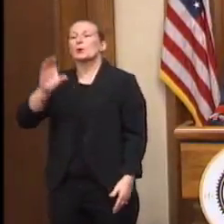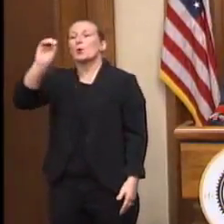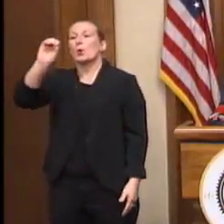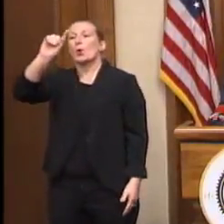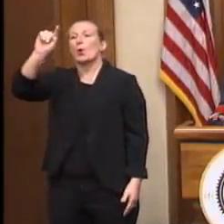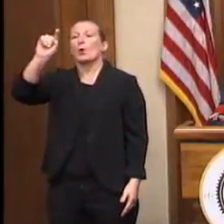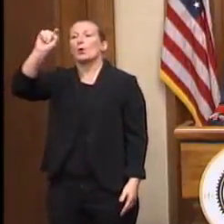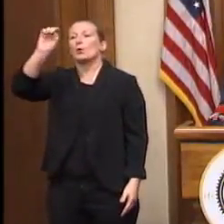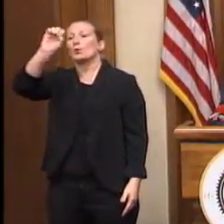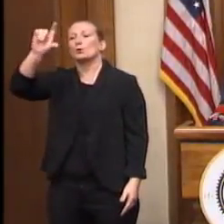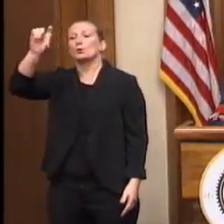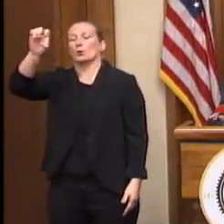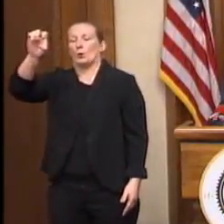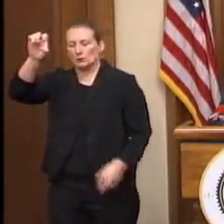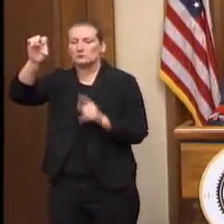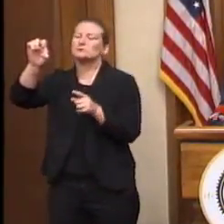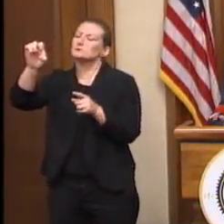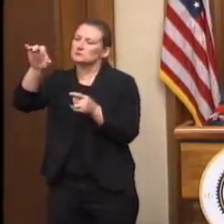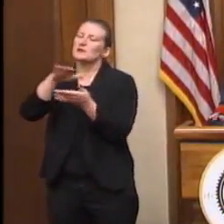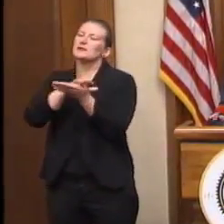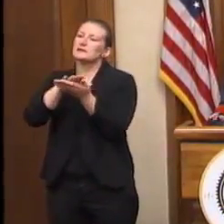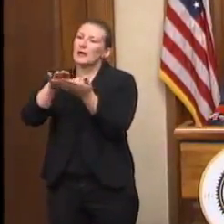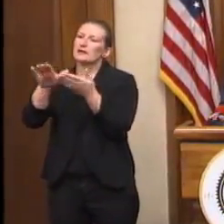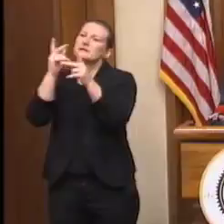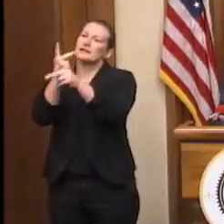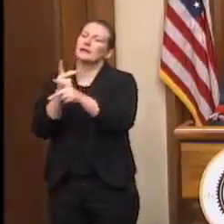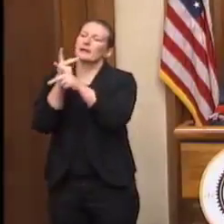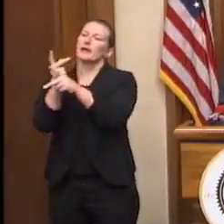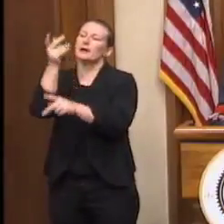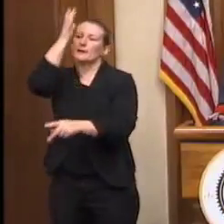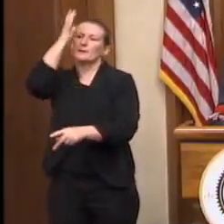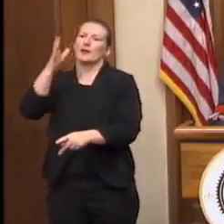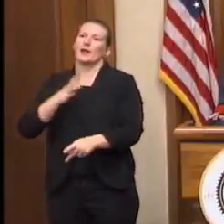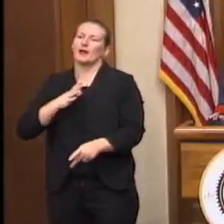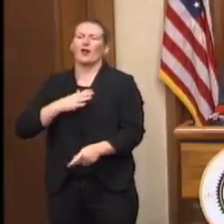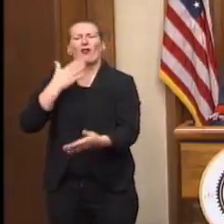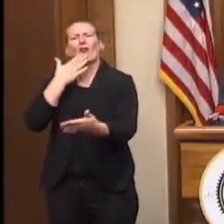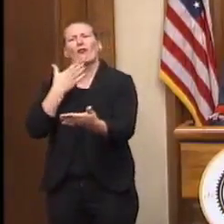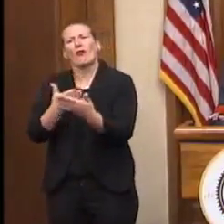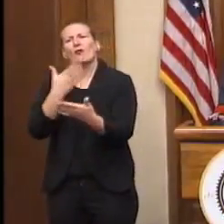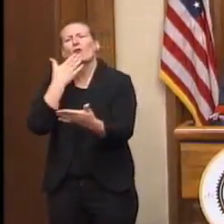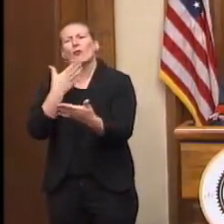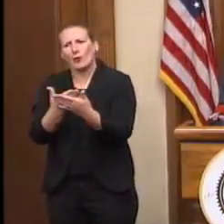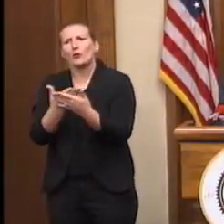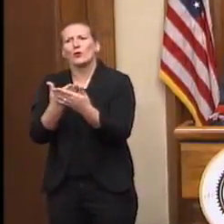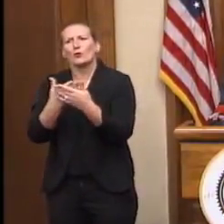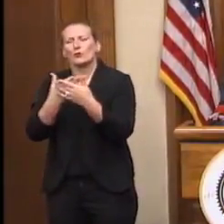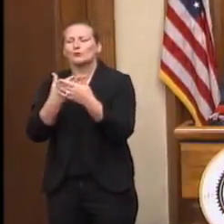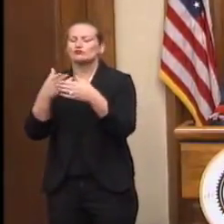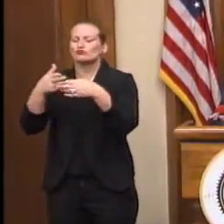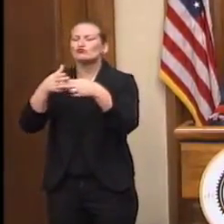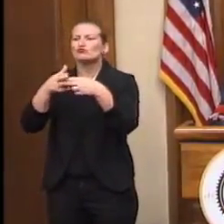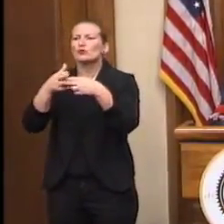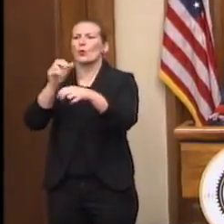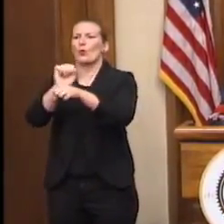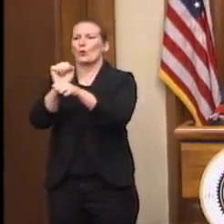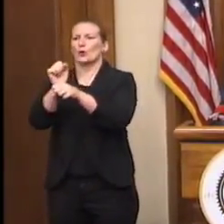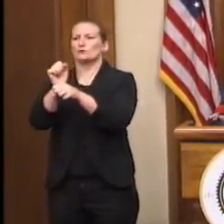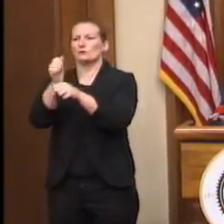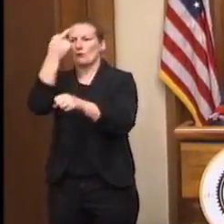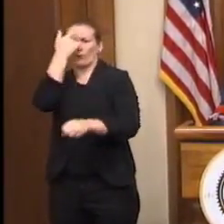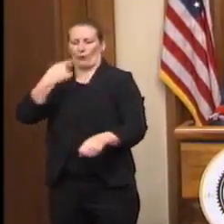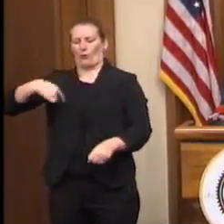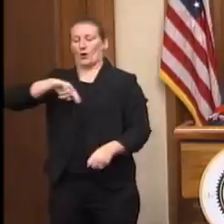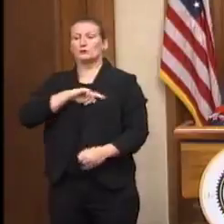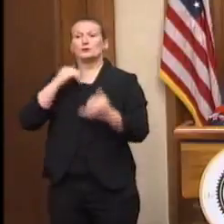and caring man, and I'm very, very honored to have had the opportunity to work with him. Today, we've chosen the